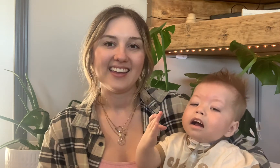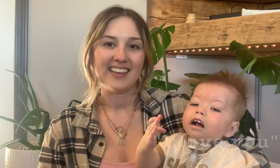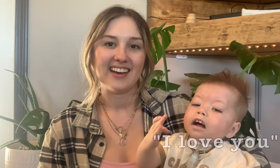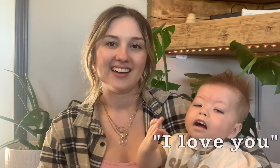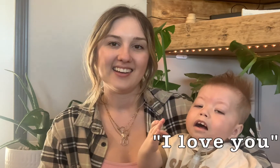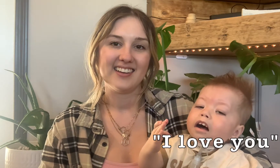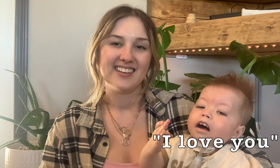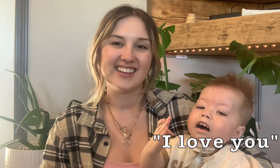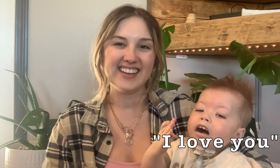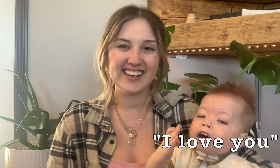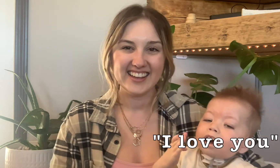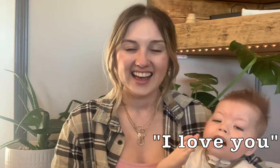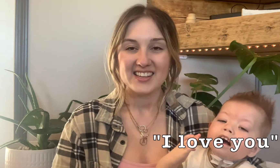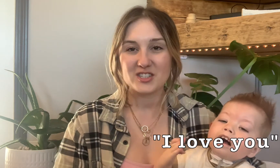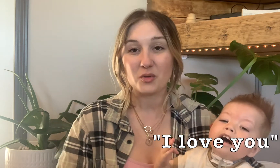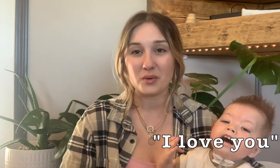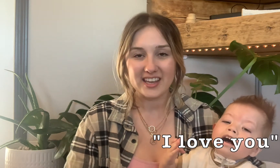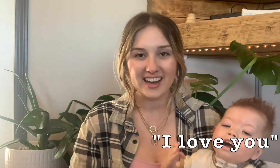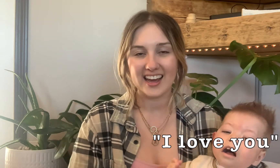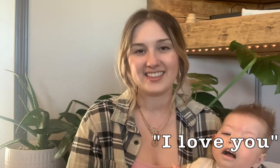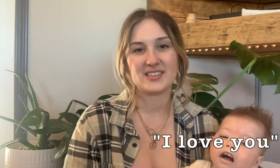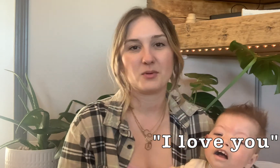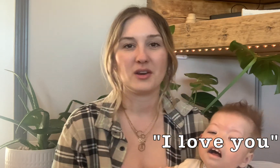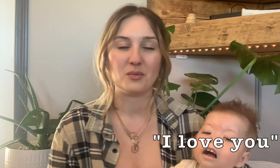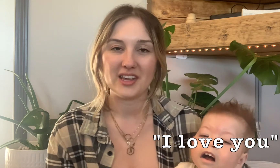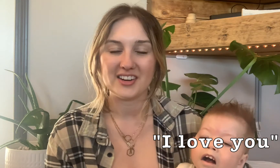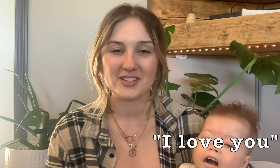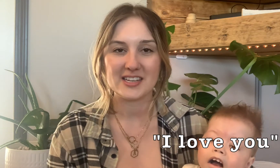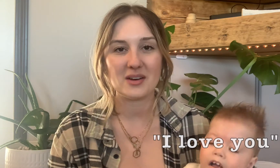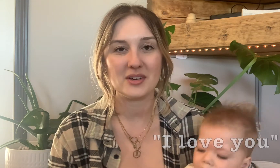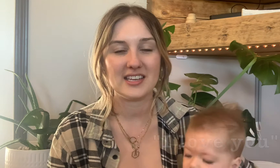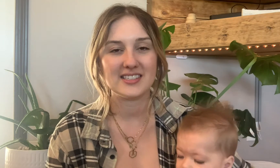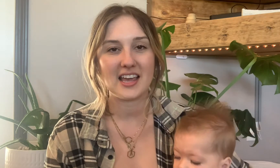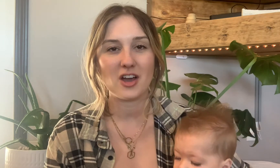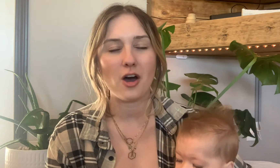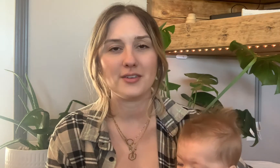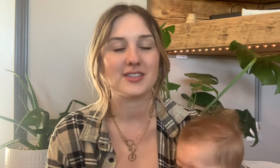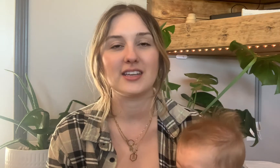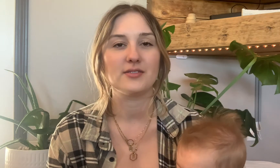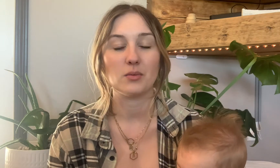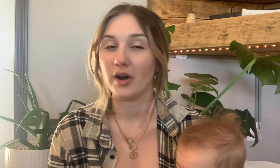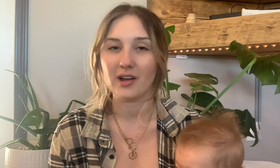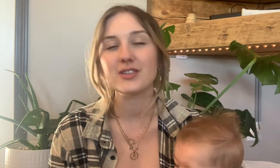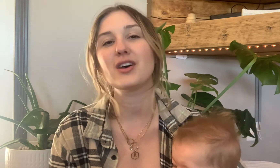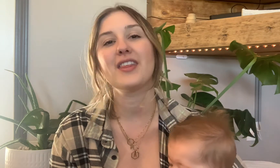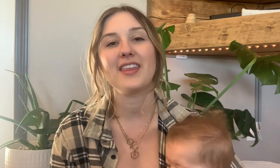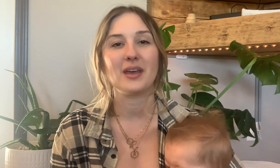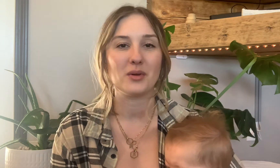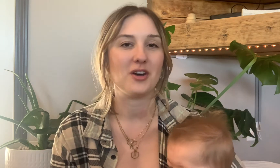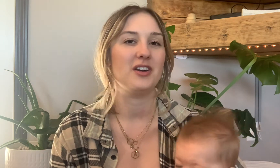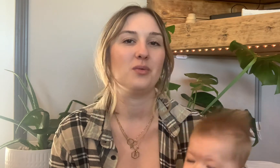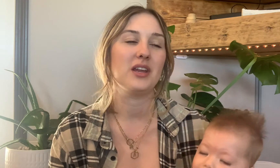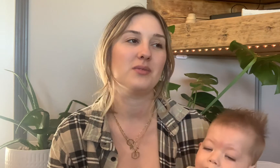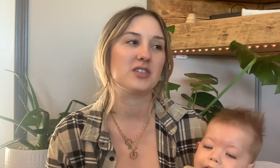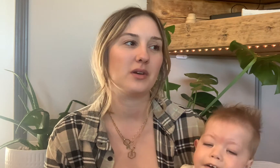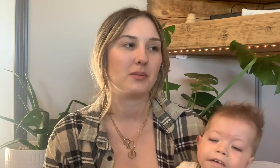Yeah. So we, at this point, we understand what he's saying. Obviously, if someone else saw that, they would not know what he was doing, but he's